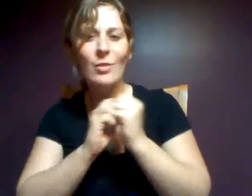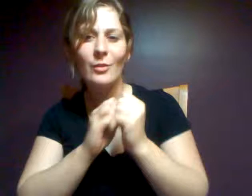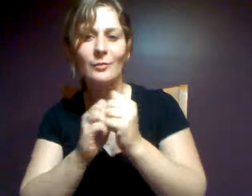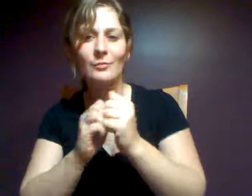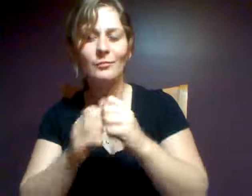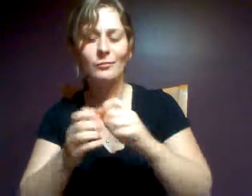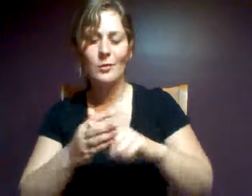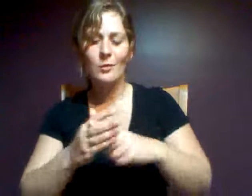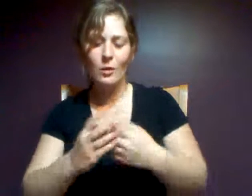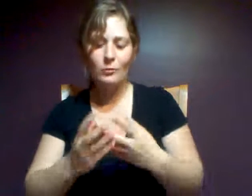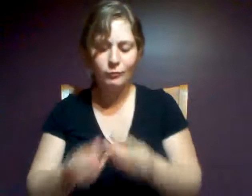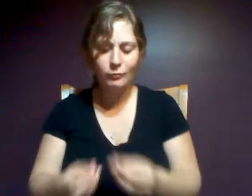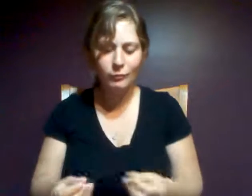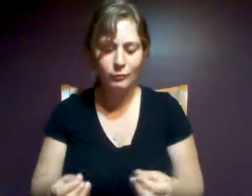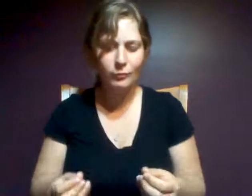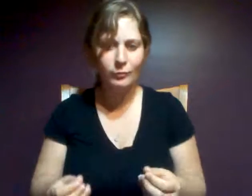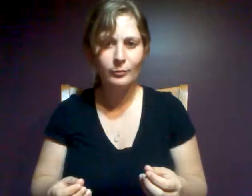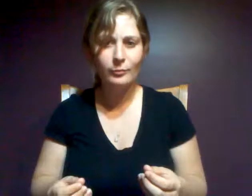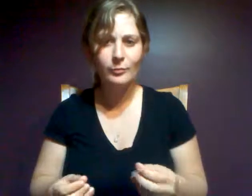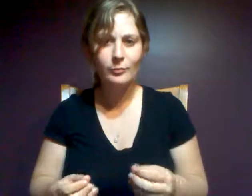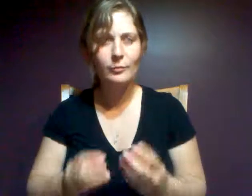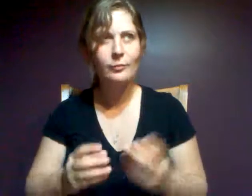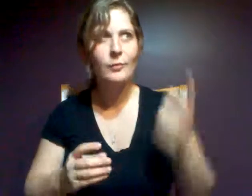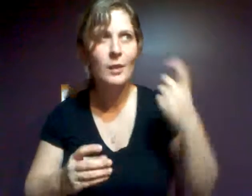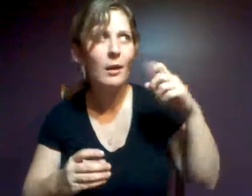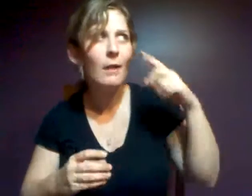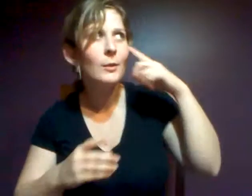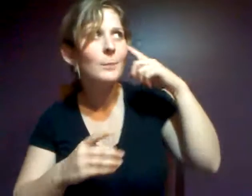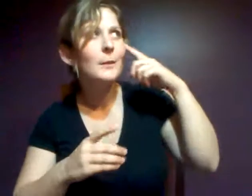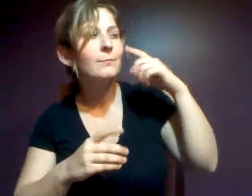governments, so that the happy little one-year-olds of today